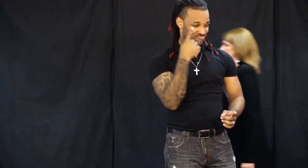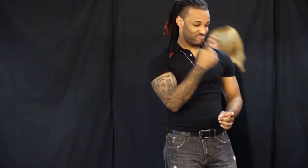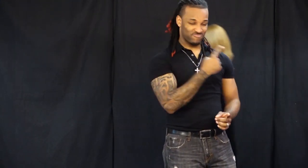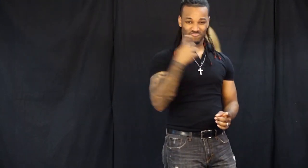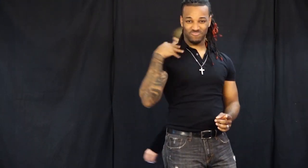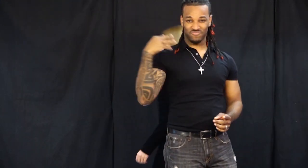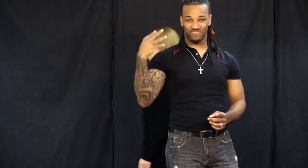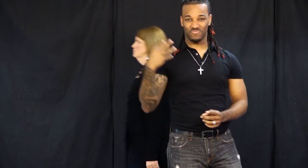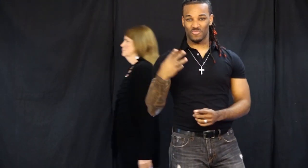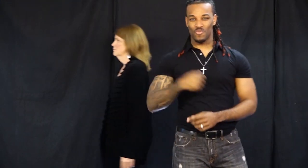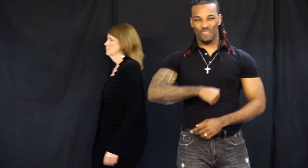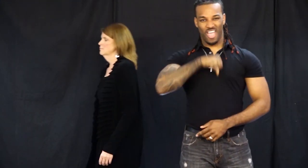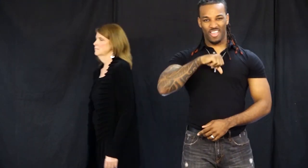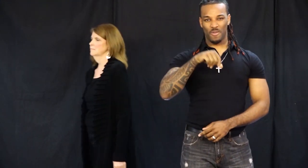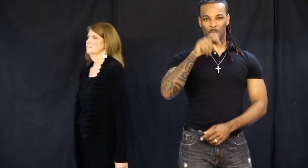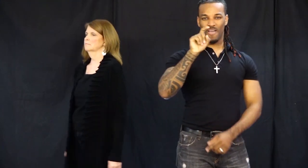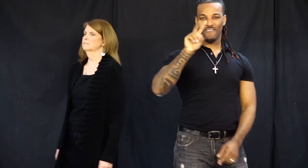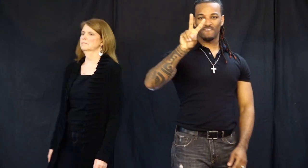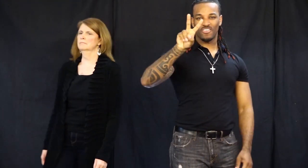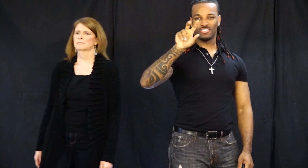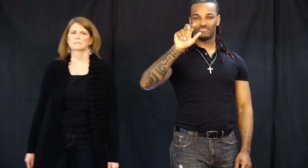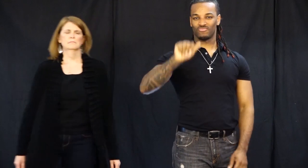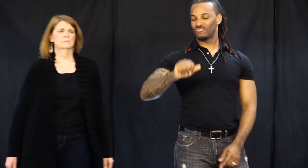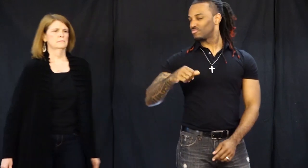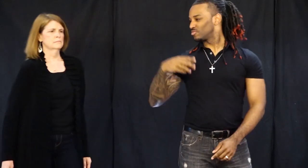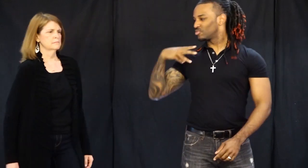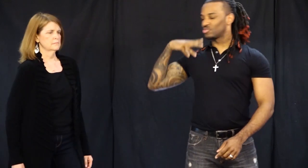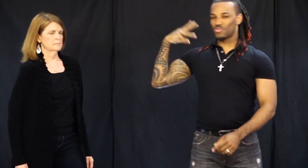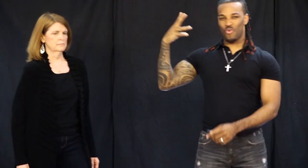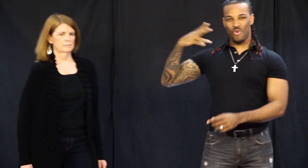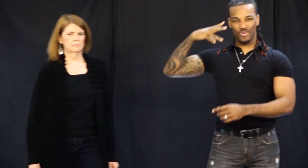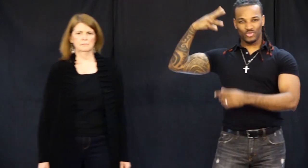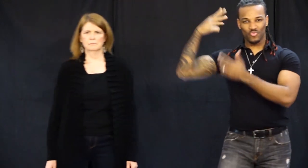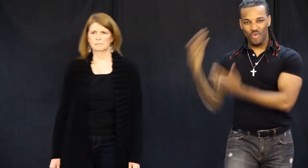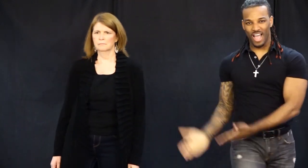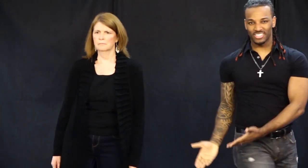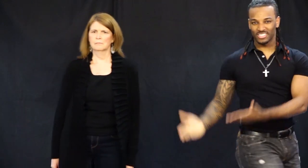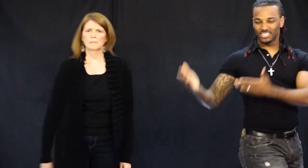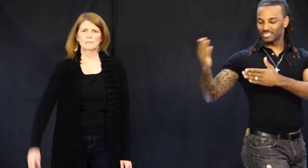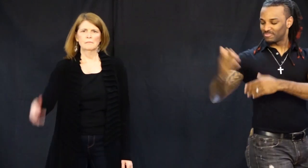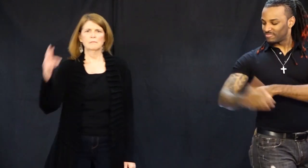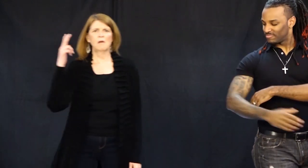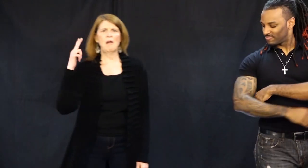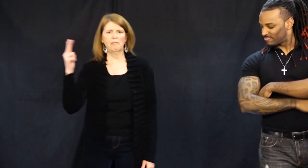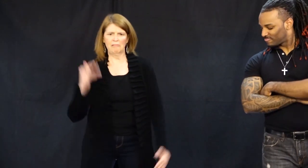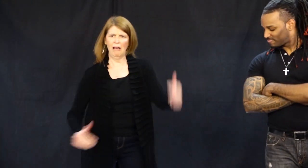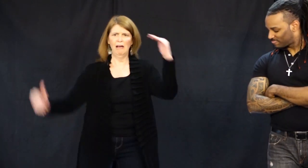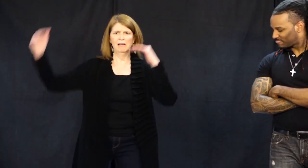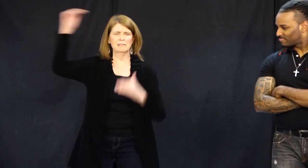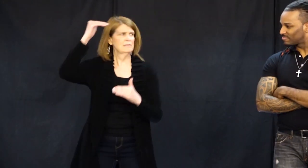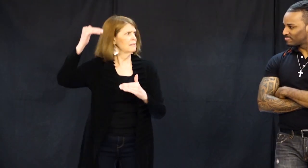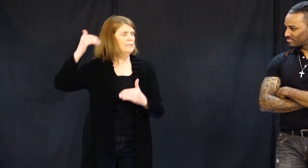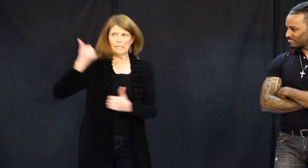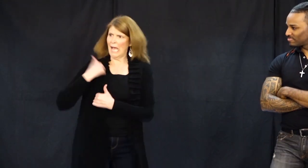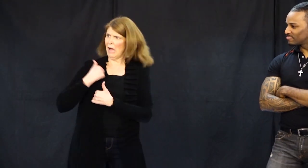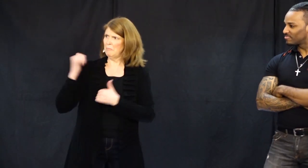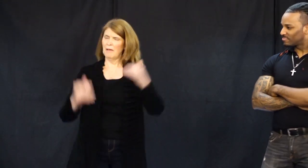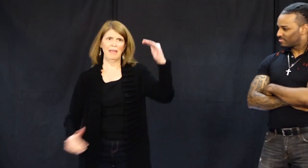comes the general. The pride of Mount Vernon. Here comes the general. George Washington. We are outgunned,